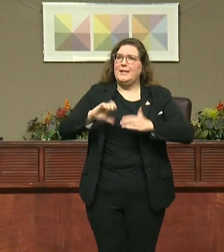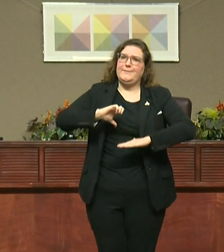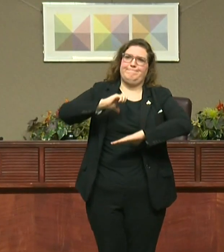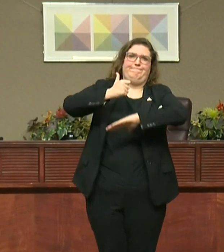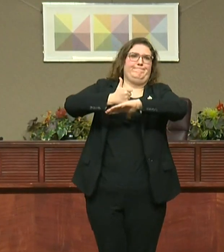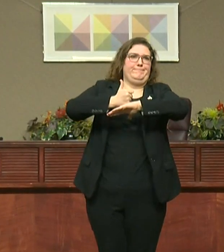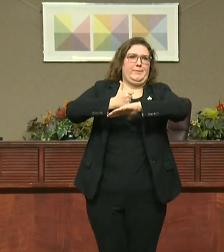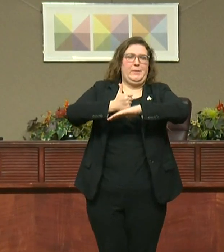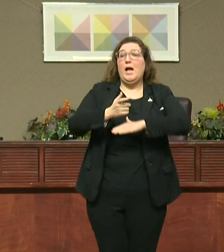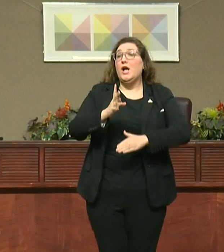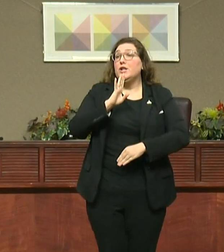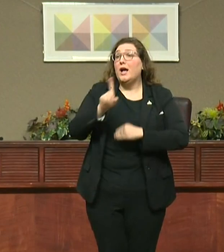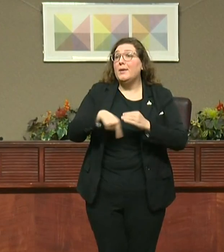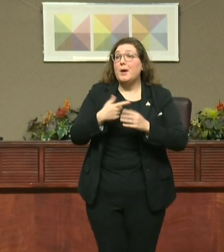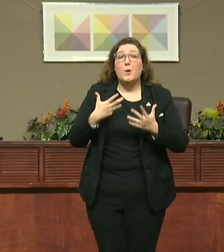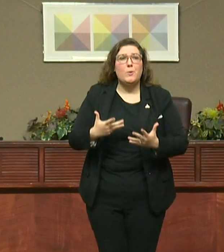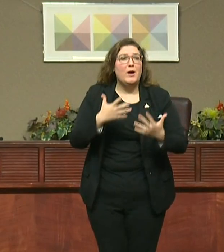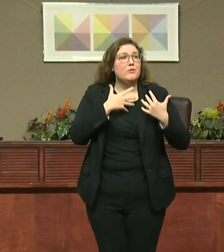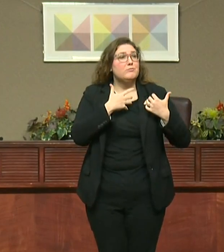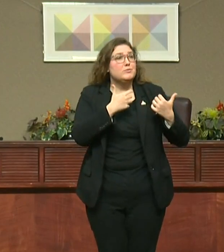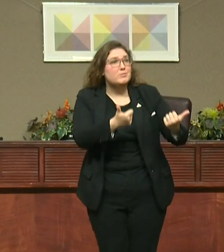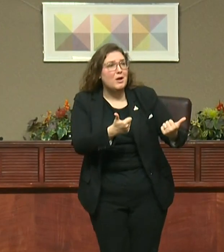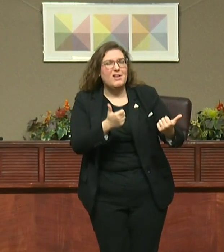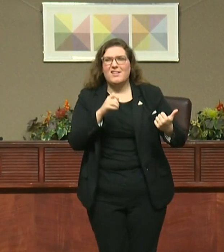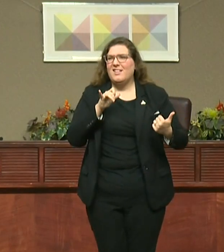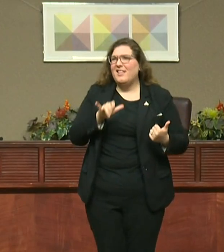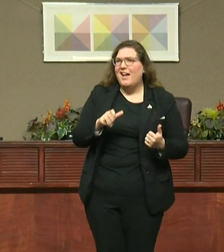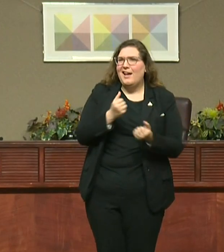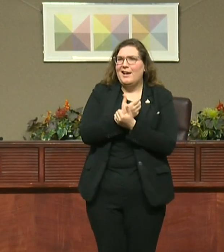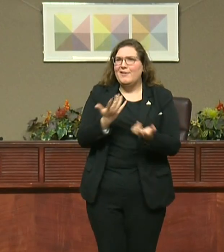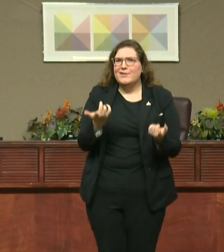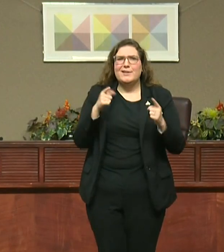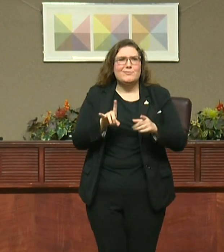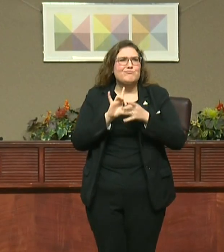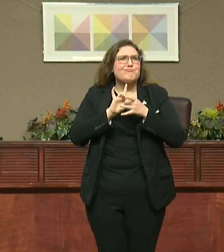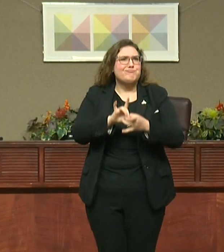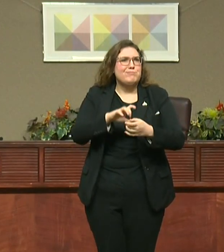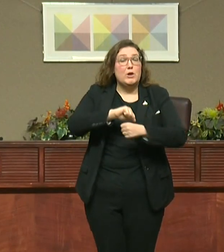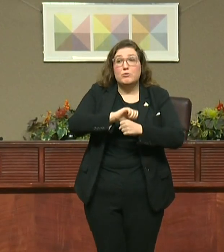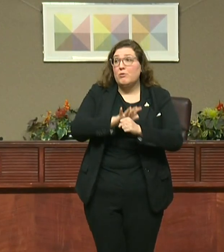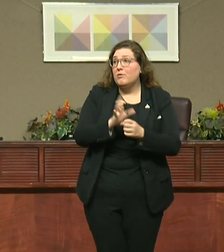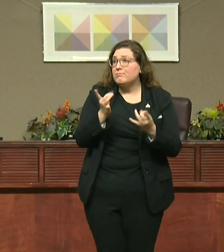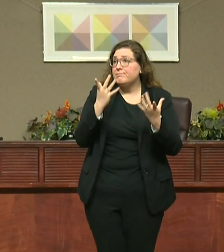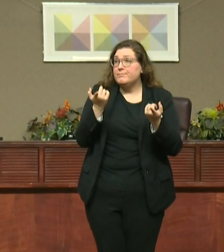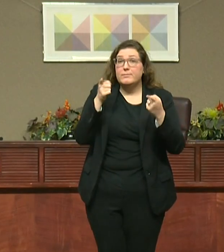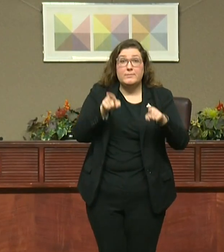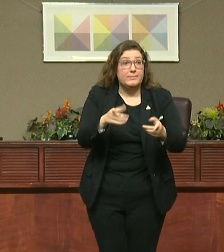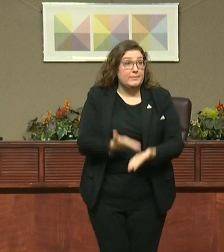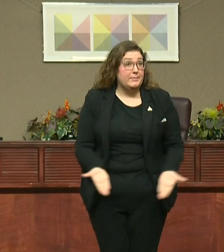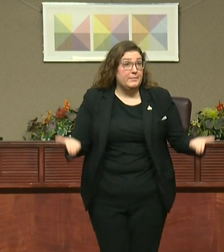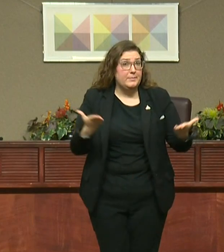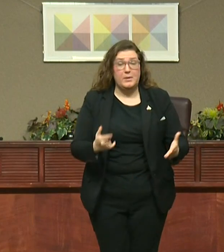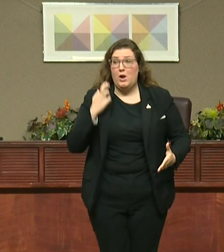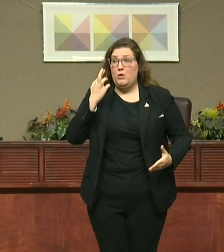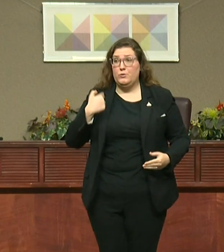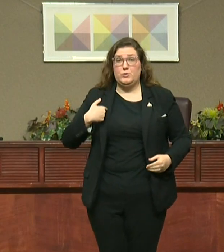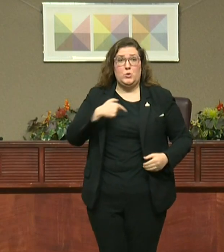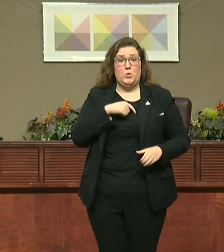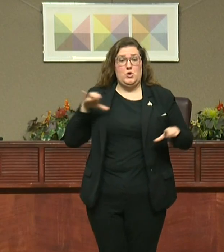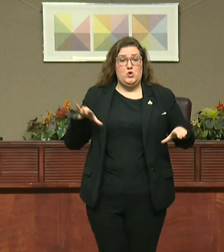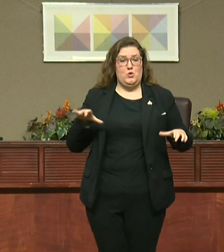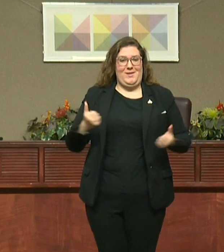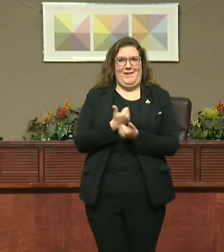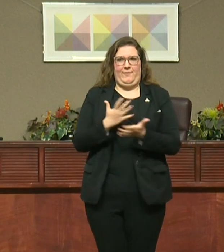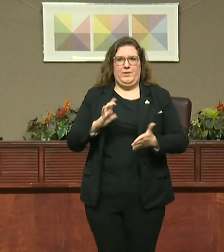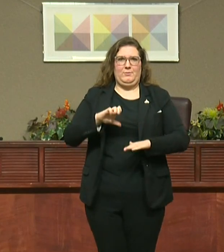and recovery efforts associated with this pandemic. The reason why we are doing what we're doing, why